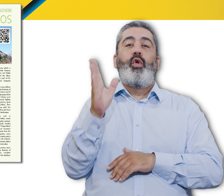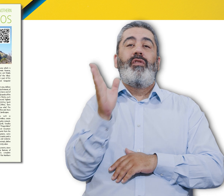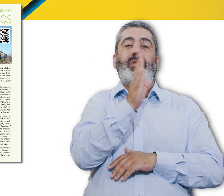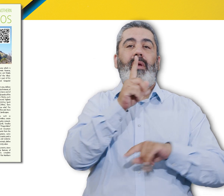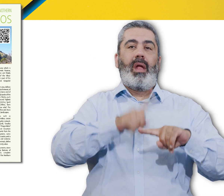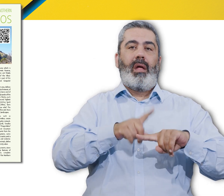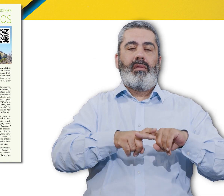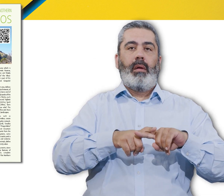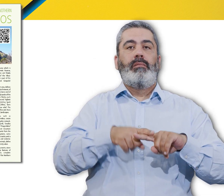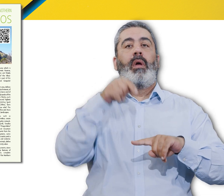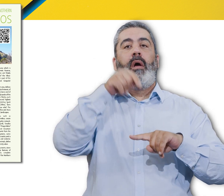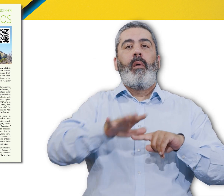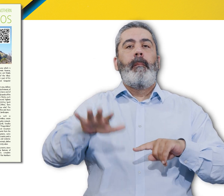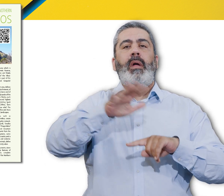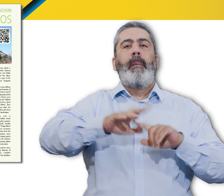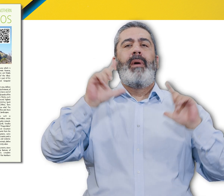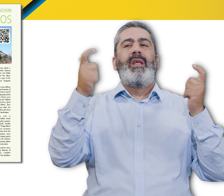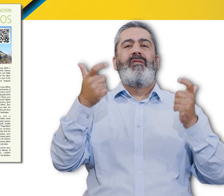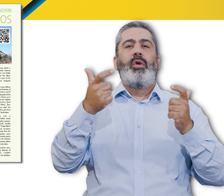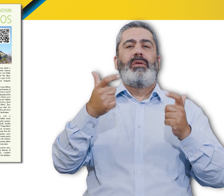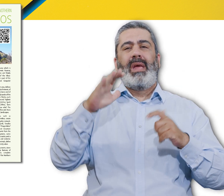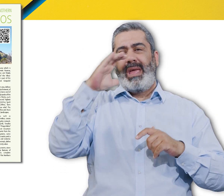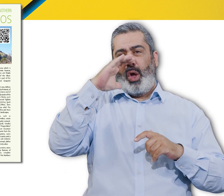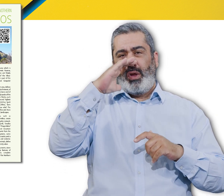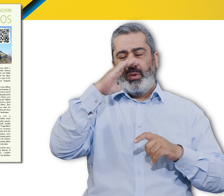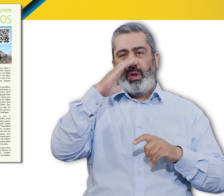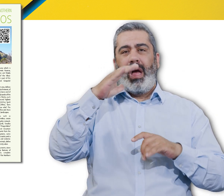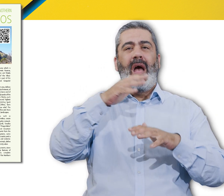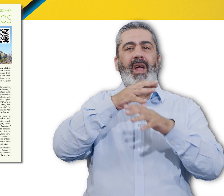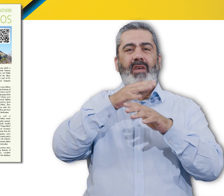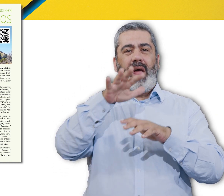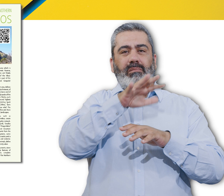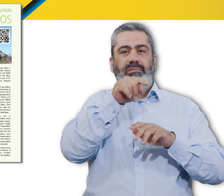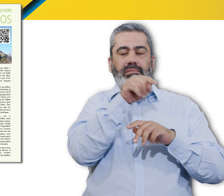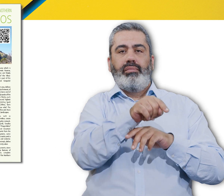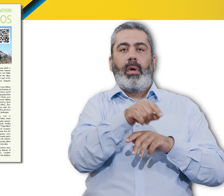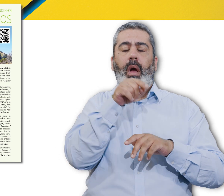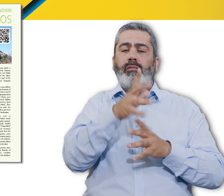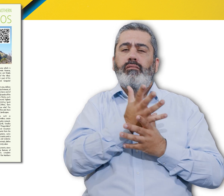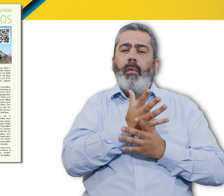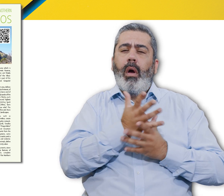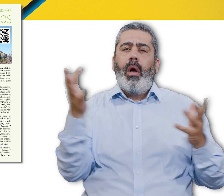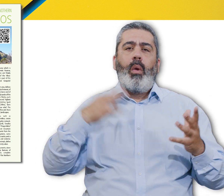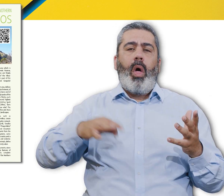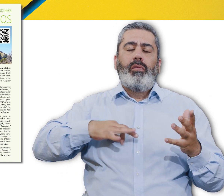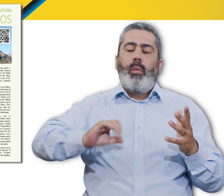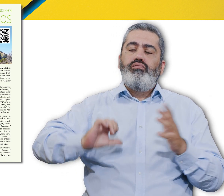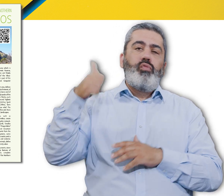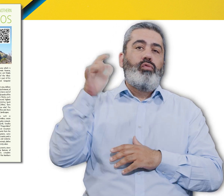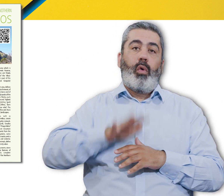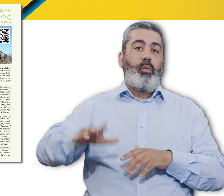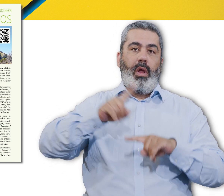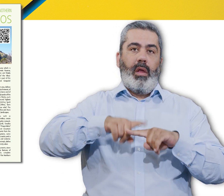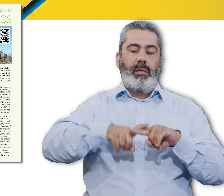Pindos National Park, established in 2005, is located in northwestern Greece, within the limits of Ioannina and